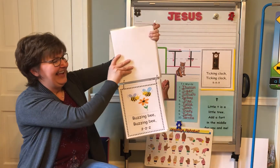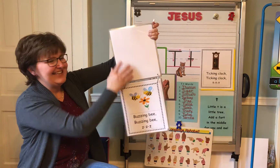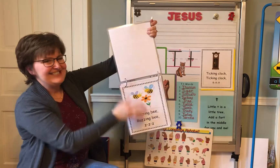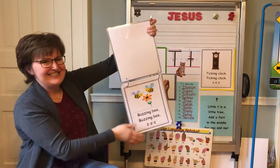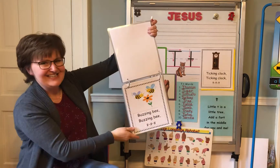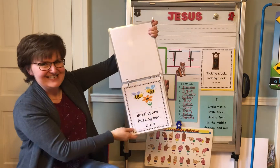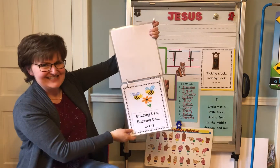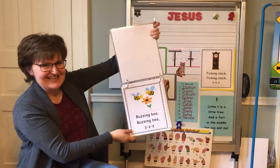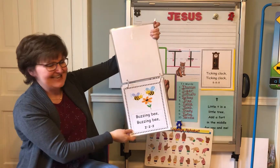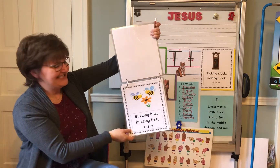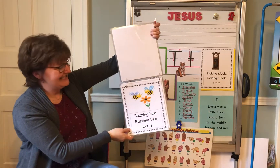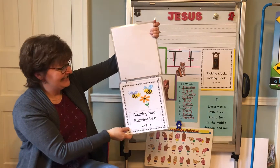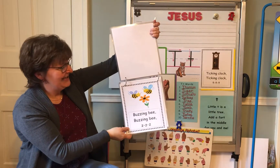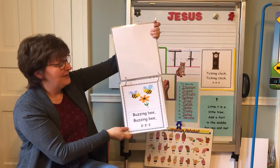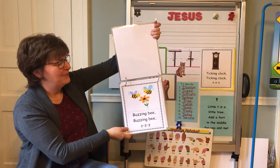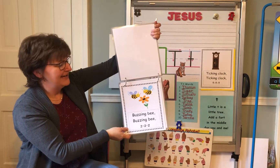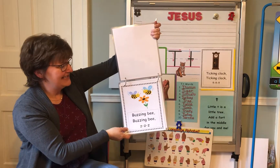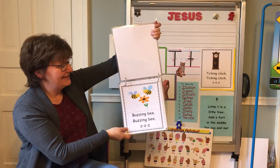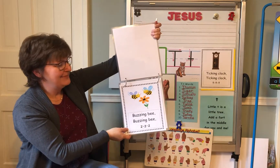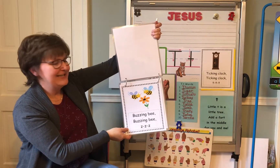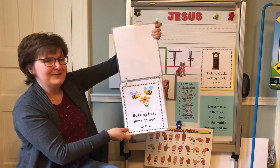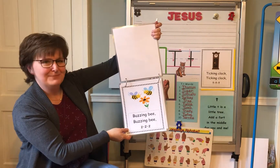And Z says, buzzing bee,